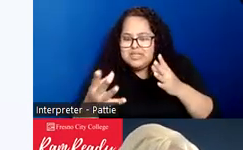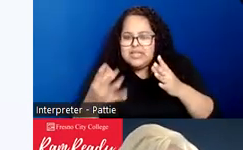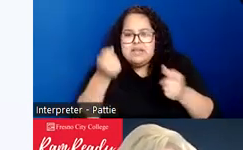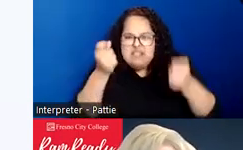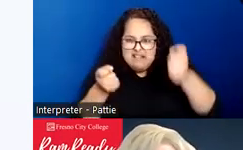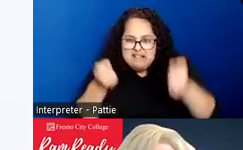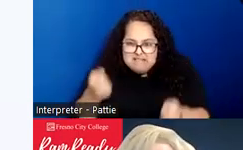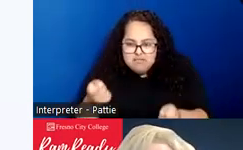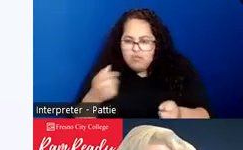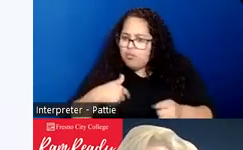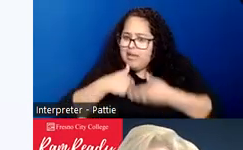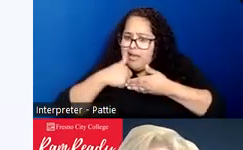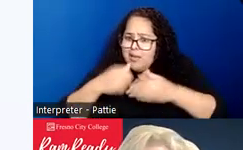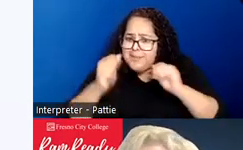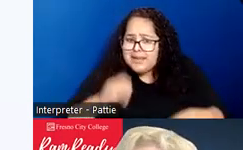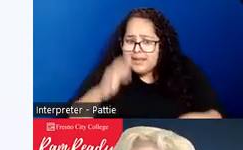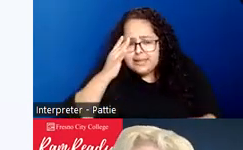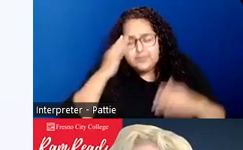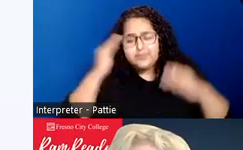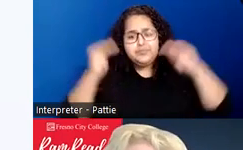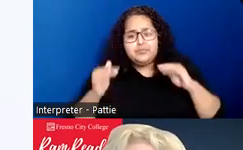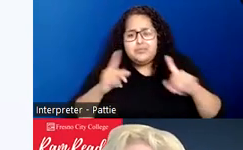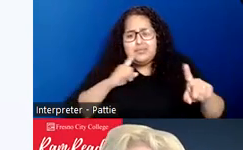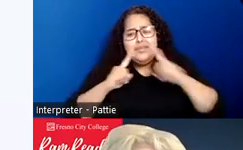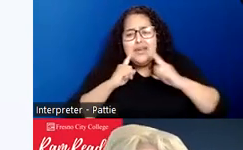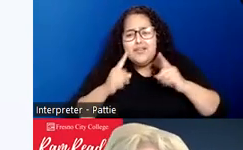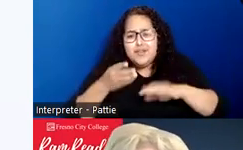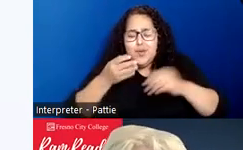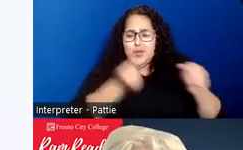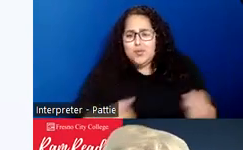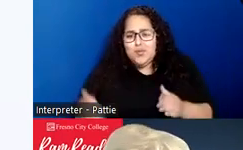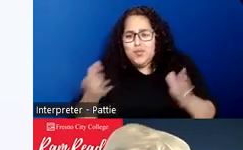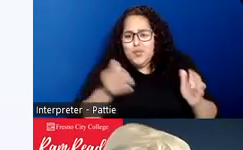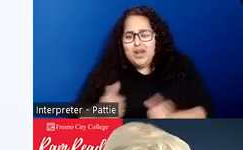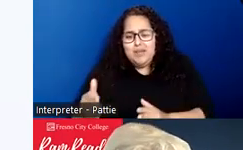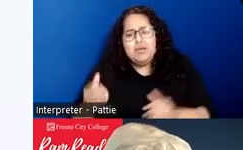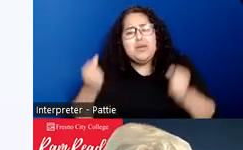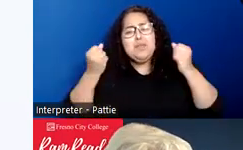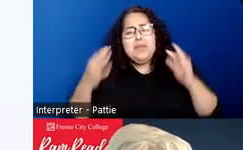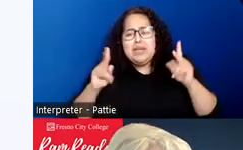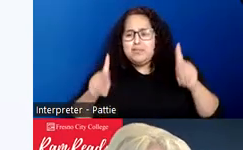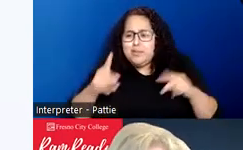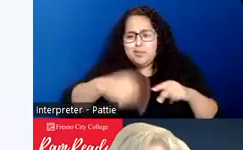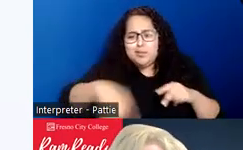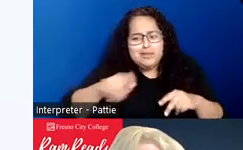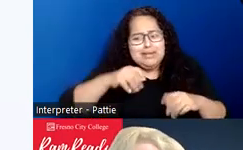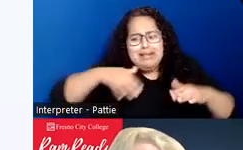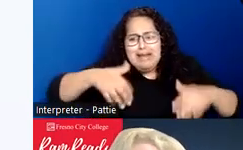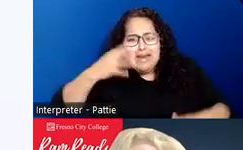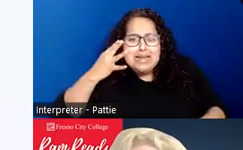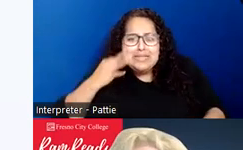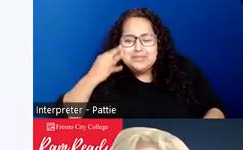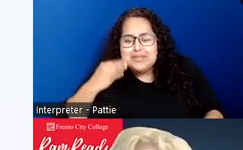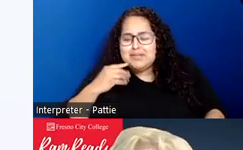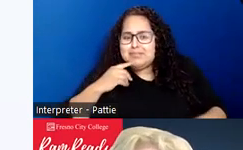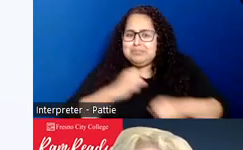you with that. Interview prep is really important because a lot of people, especially your age, have not been on too many interviews. So we